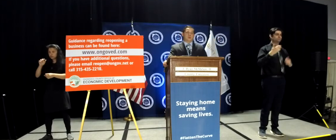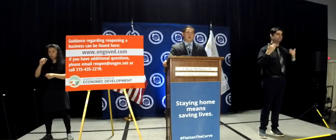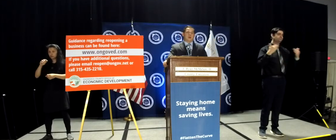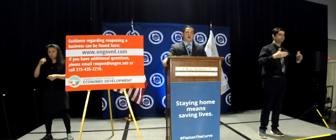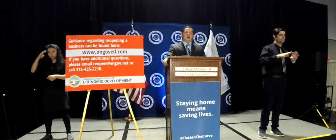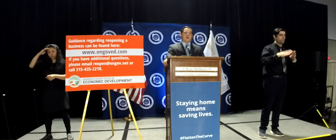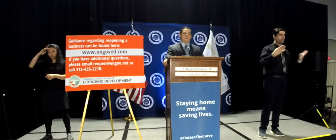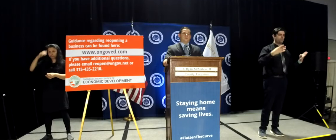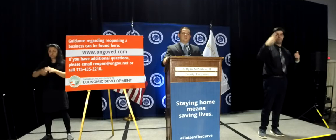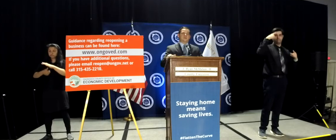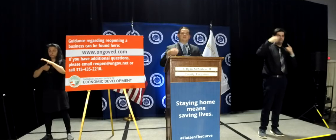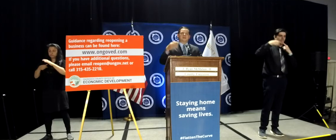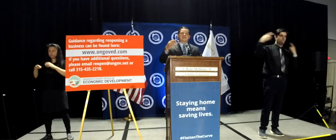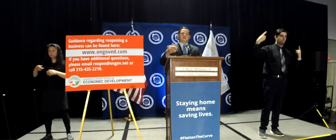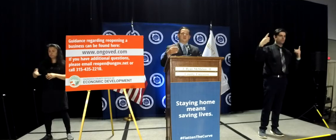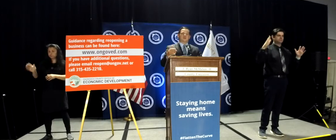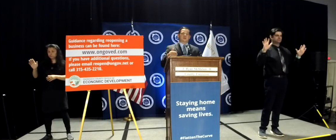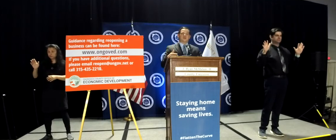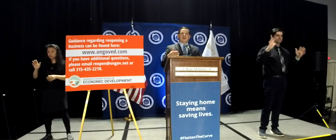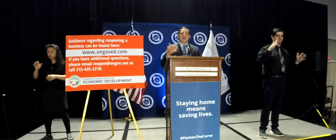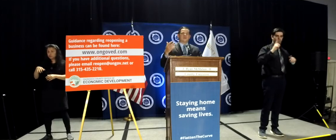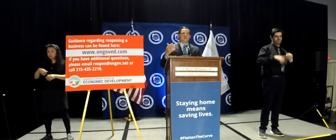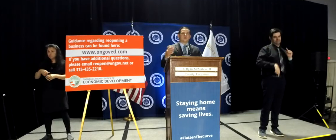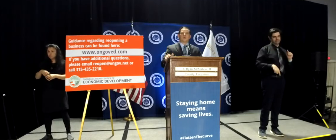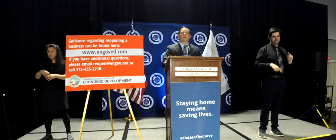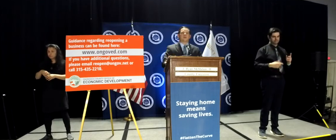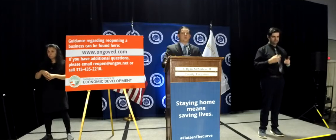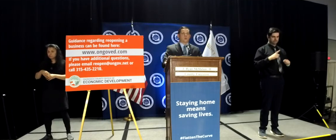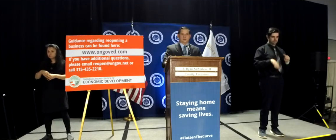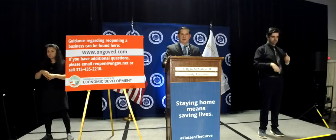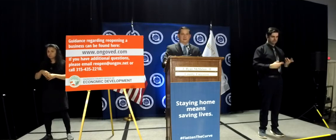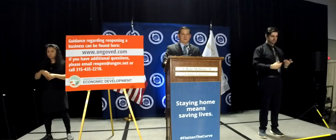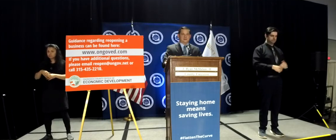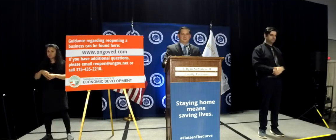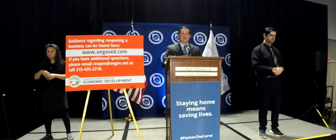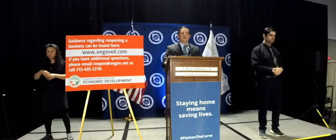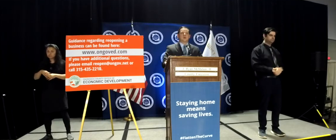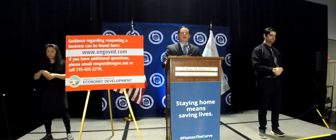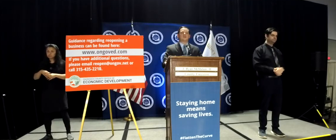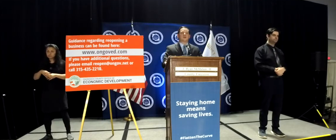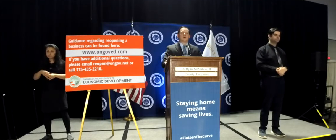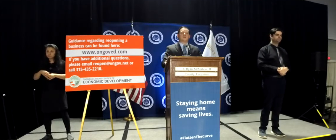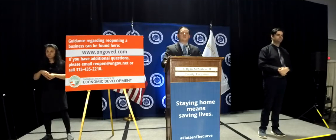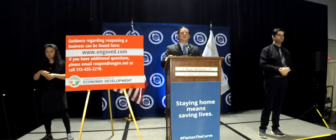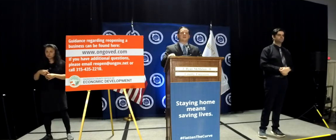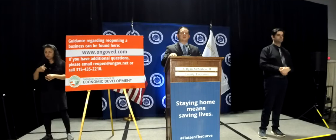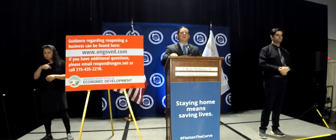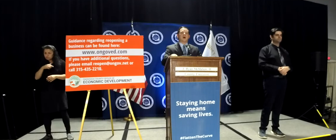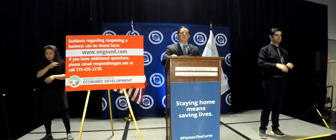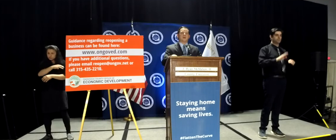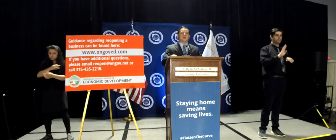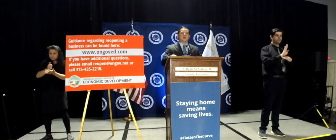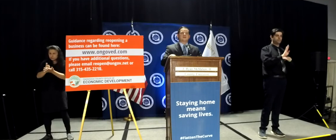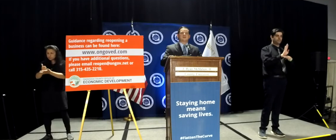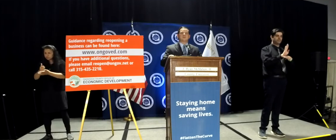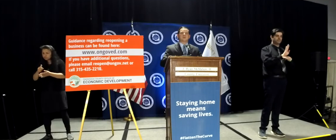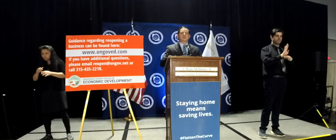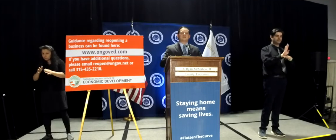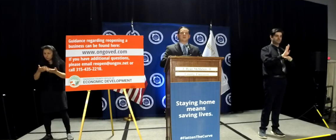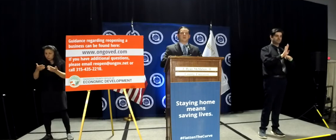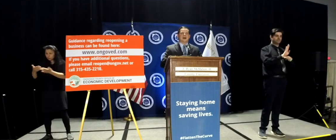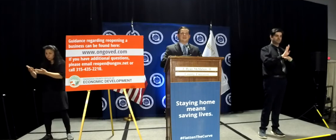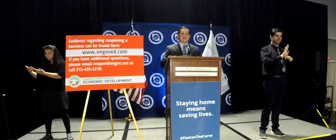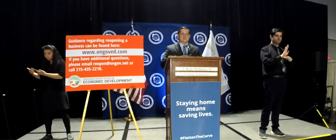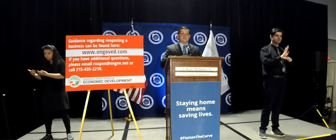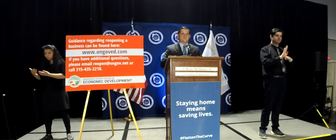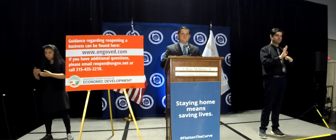issues. Some of these business enforcement issues, I have 3 or 4 people working on this, right? So if the public doesn't believe